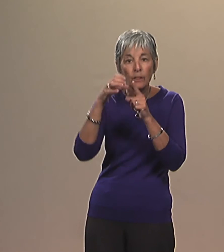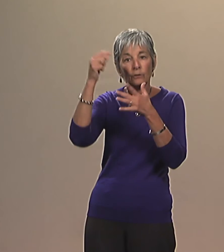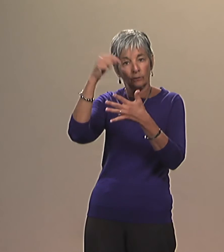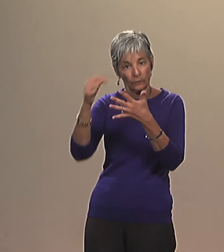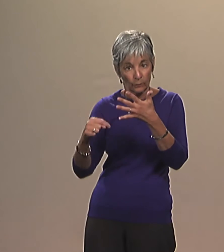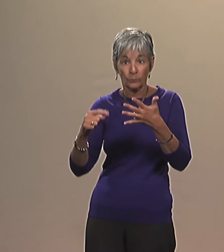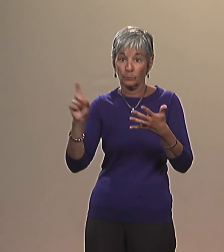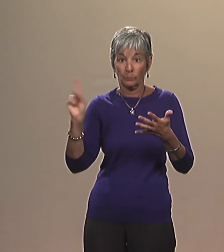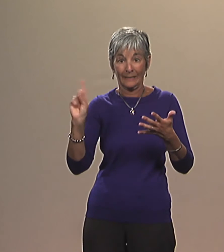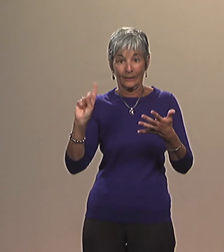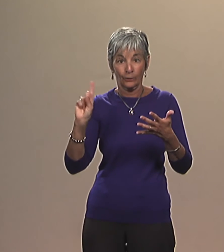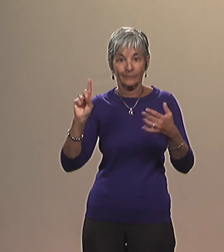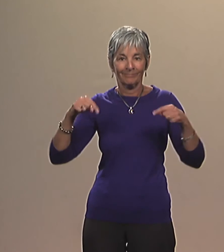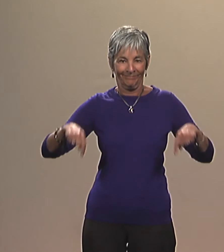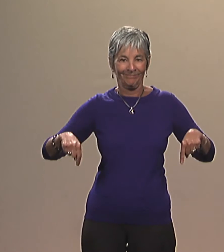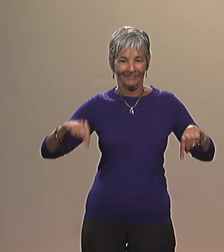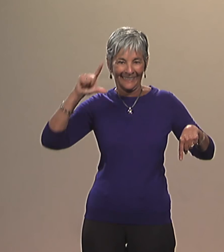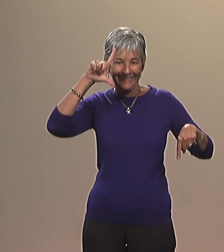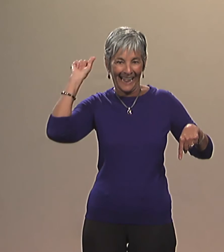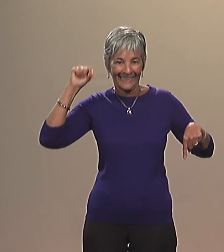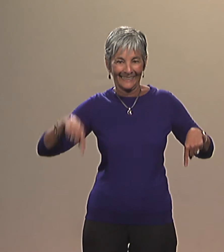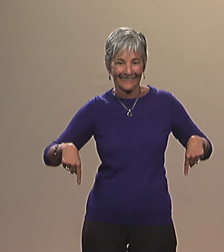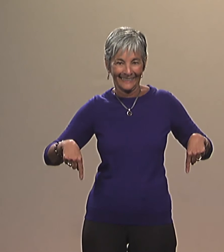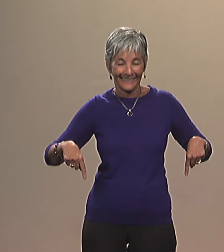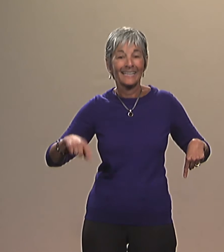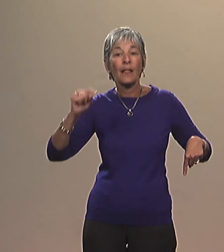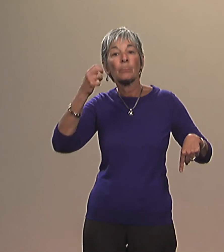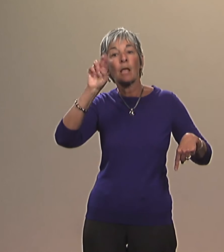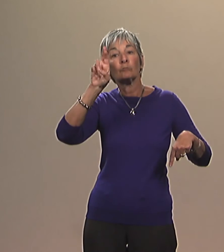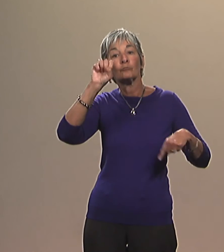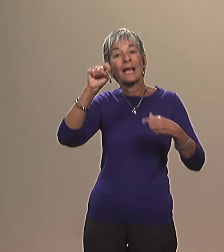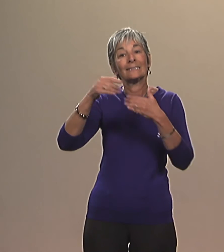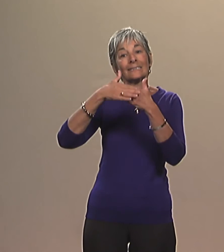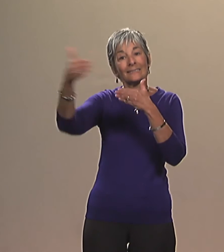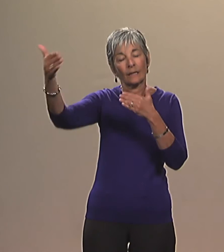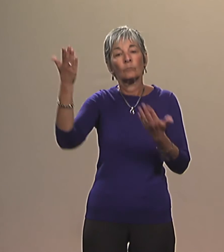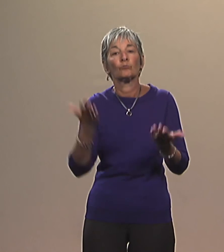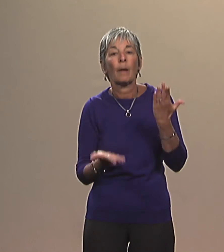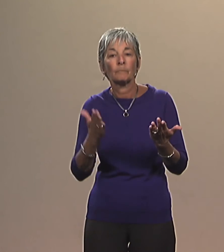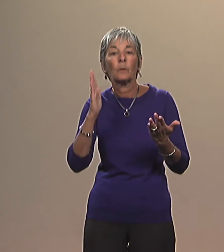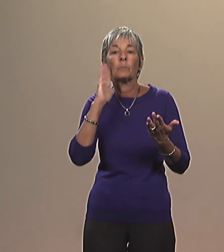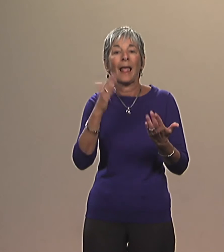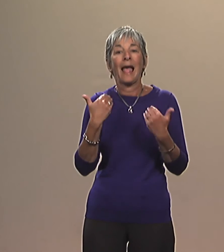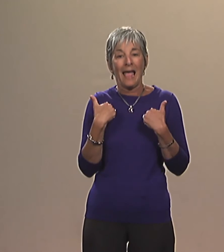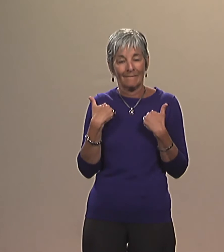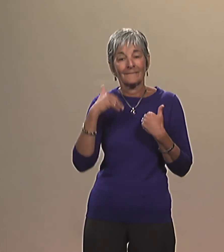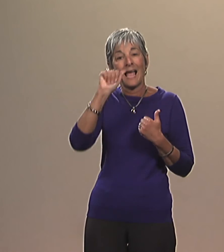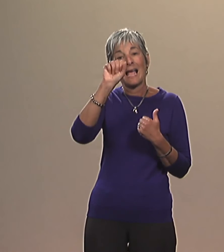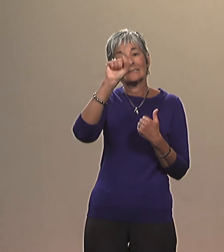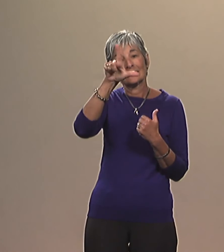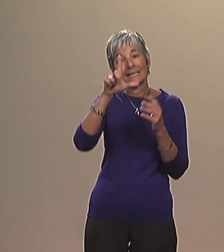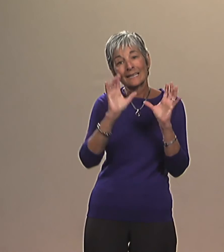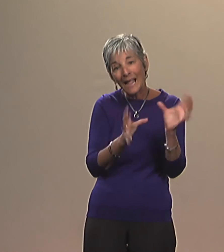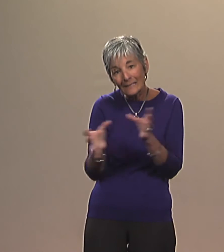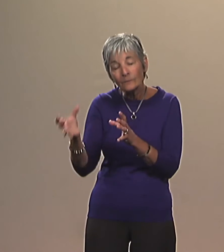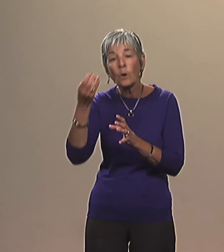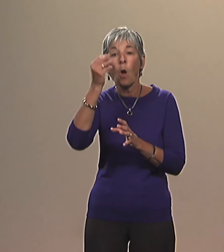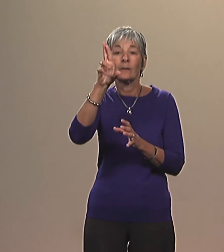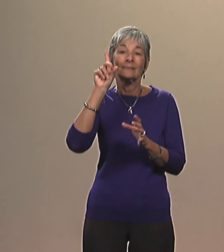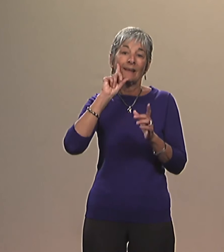and to learn ASL. That program is right here at Gallaudet University. The rest probably do have ASL classes or deaf culture classes offered